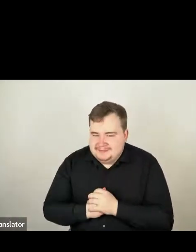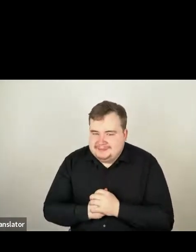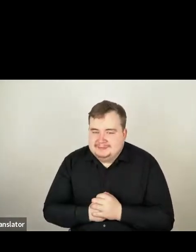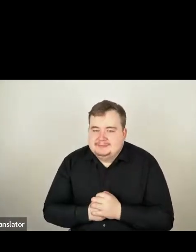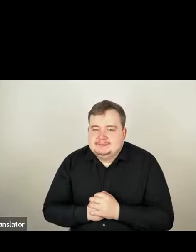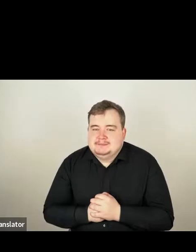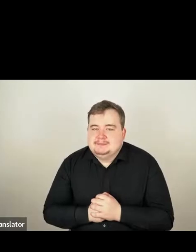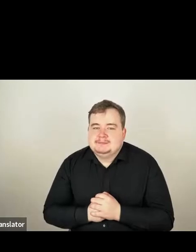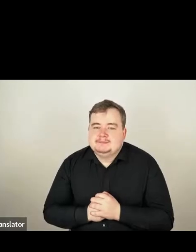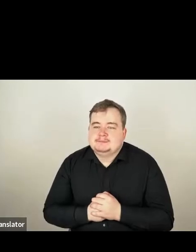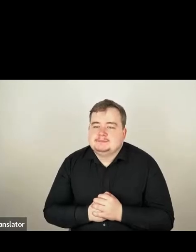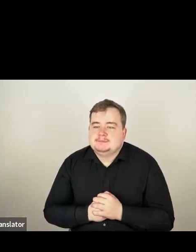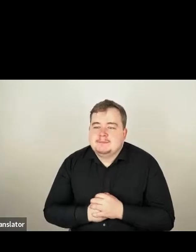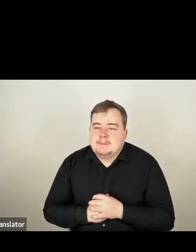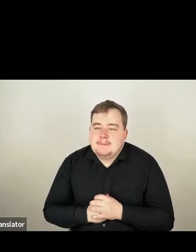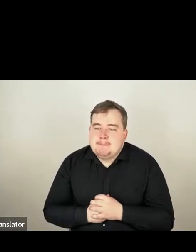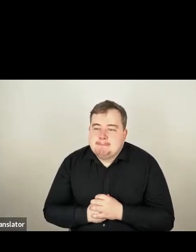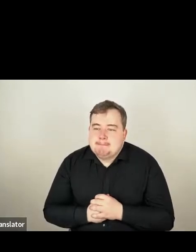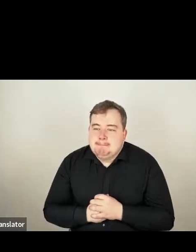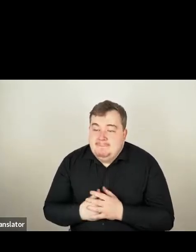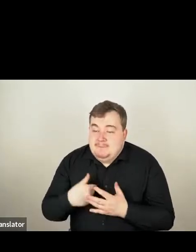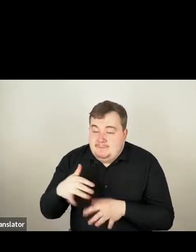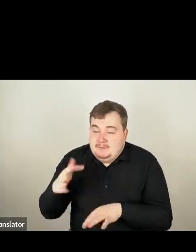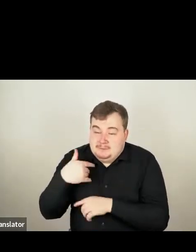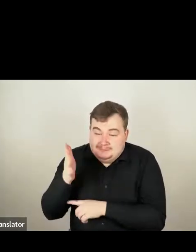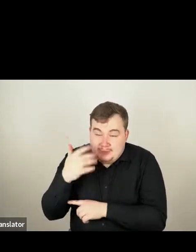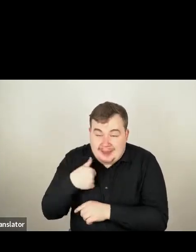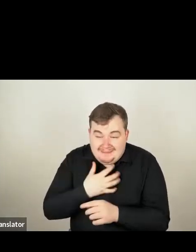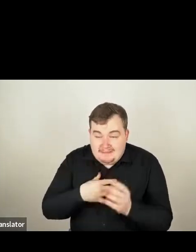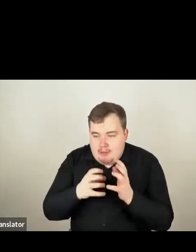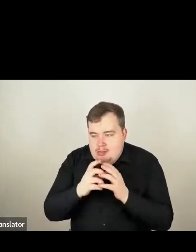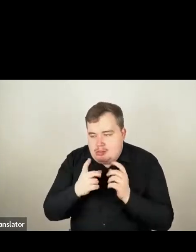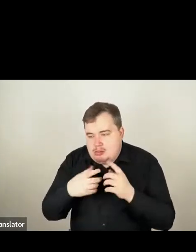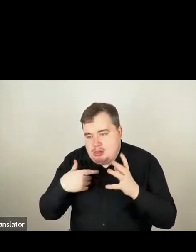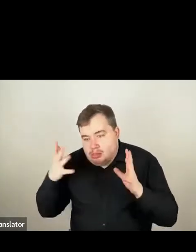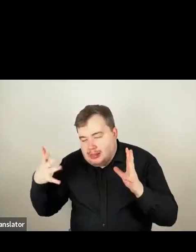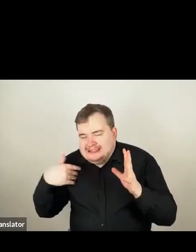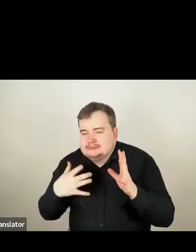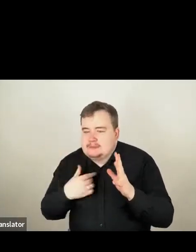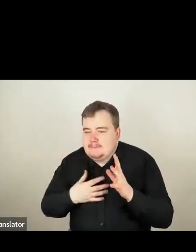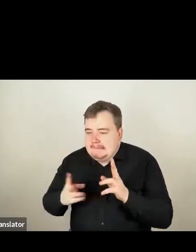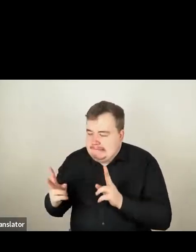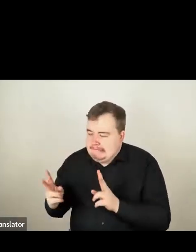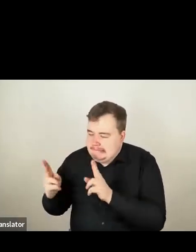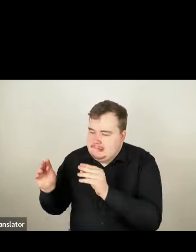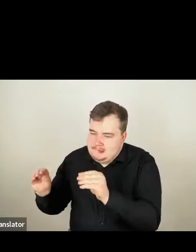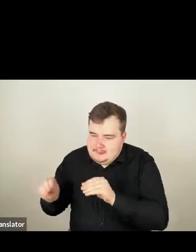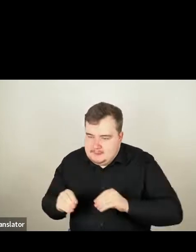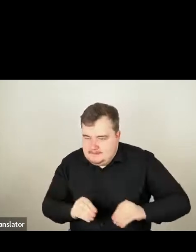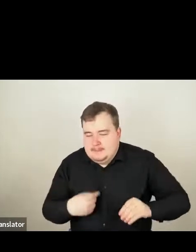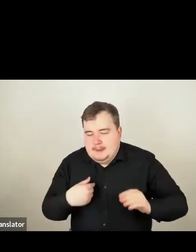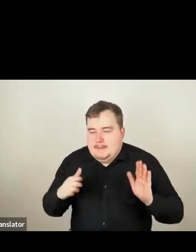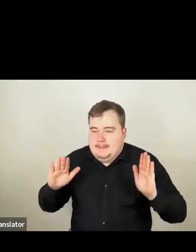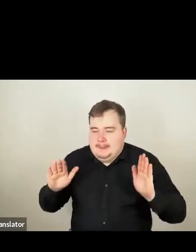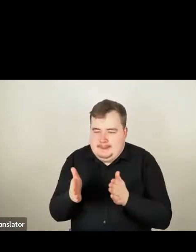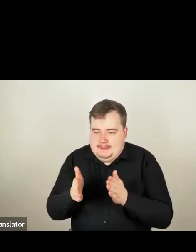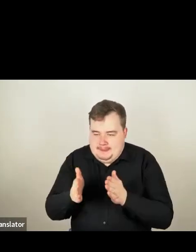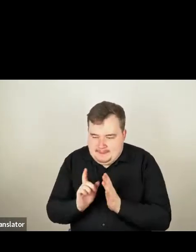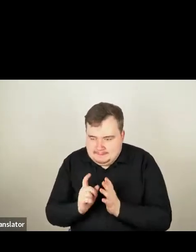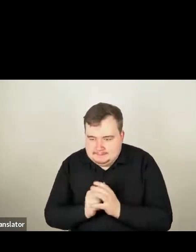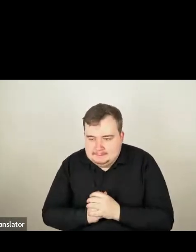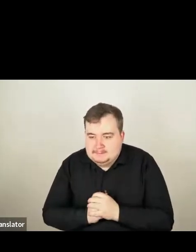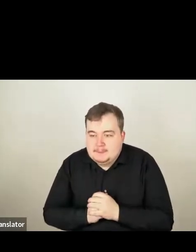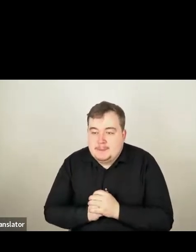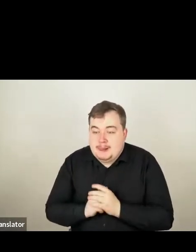I skipped my speech because I wanted to be more concrete in giving some detail. I will conclude now by saying two words relating to